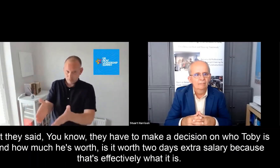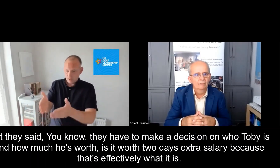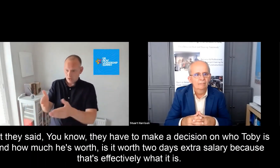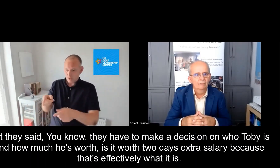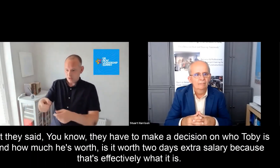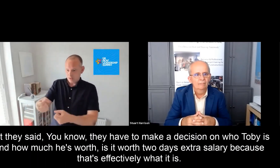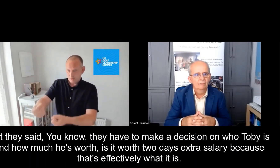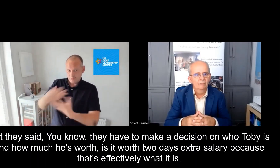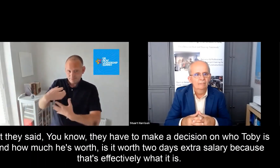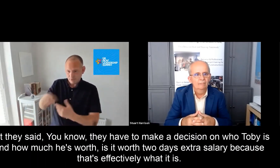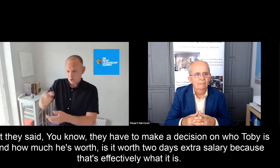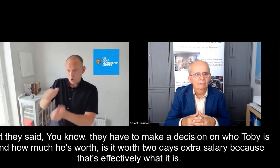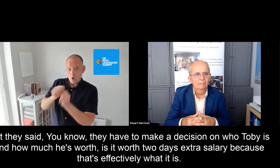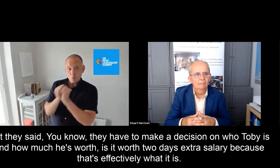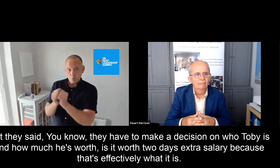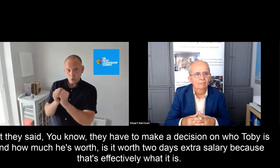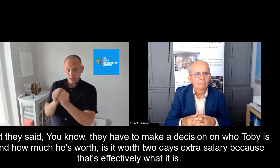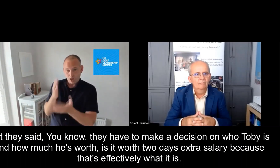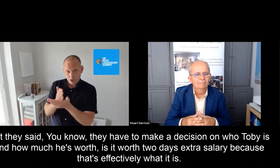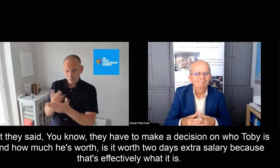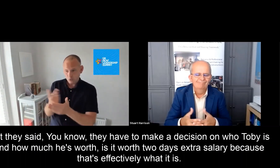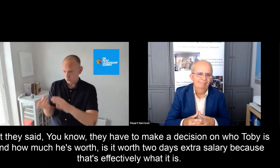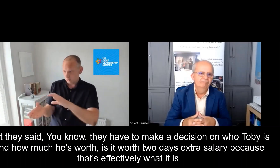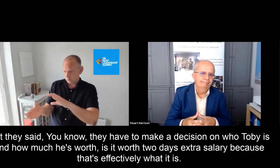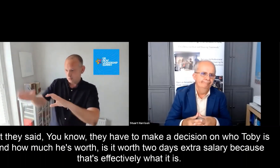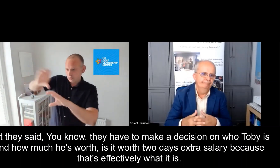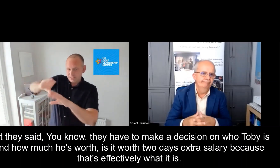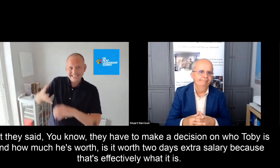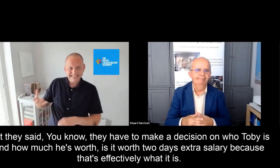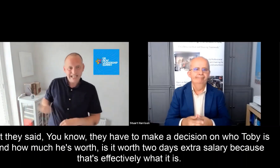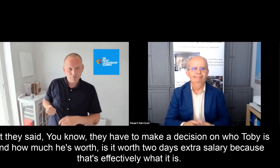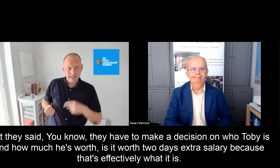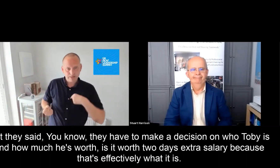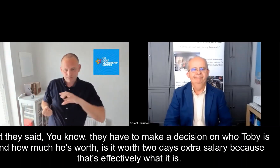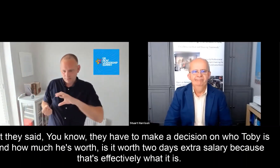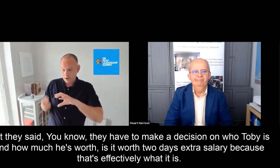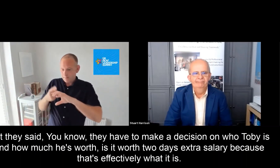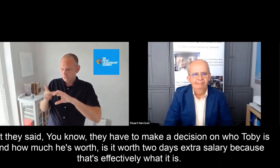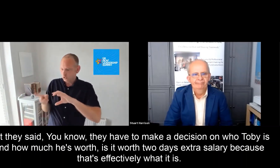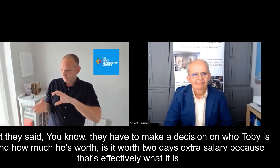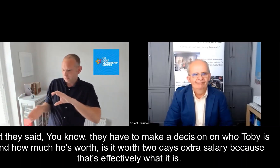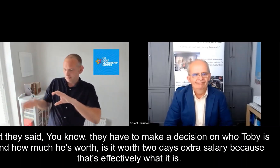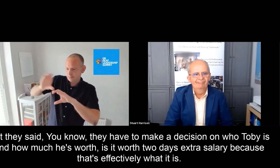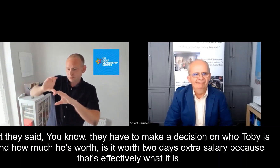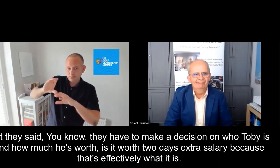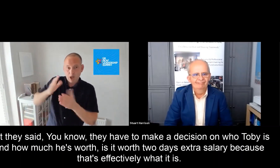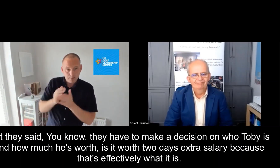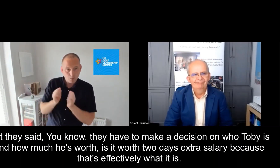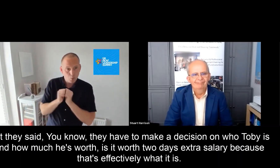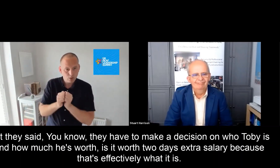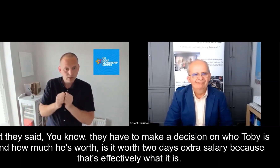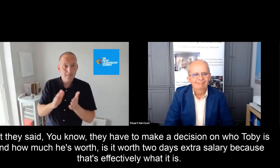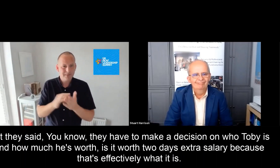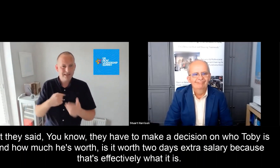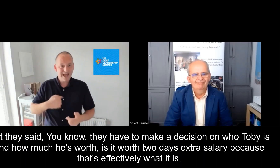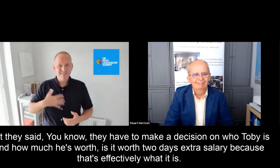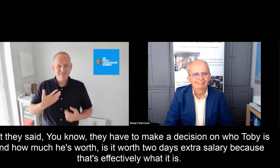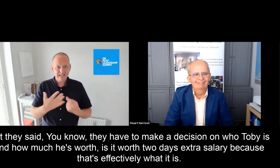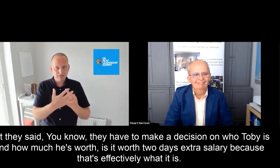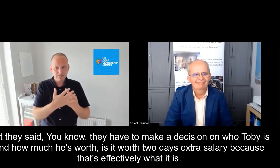know, I have to make a decision on who Toby is and how much he's worth. Is he worth 2 days extra salary? Because that's effectively what